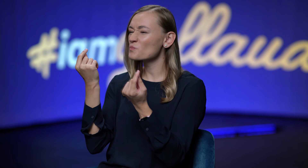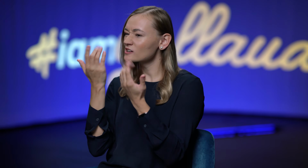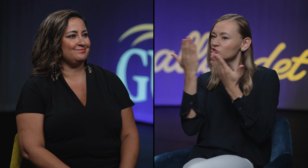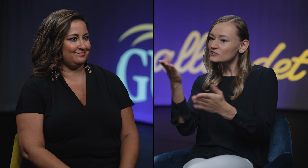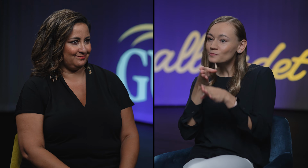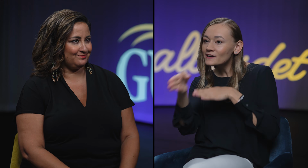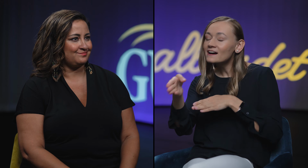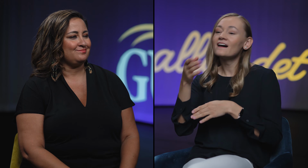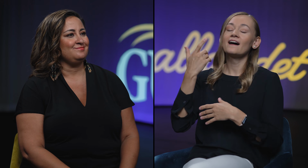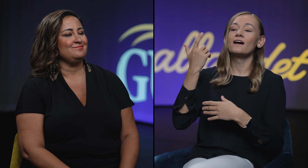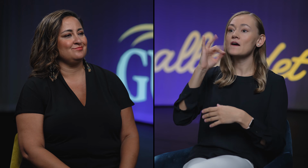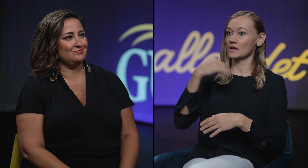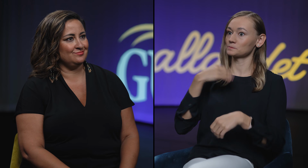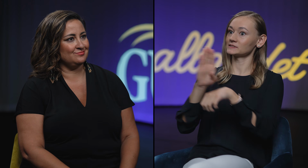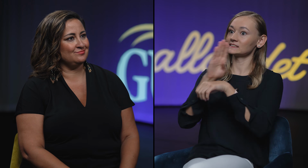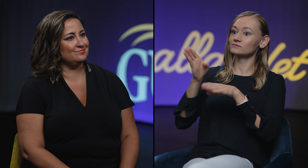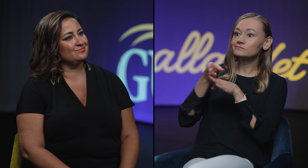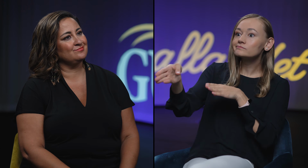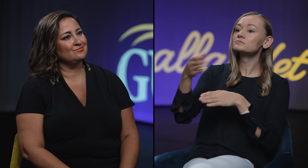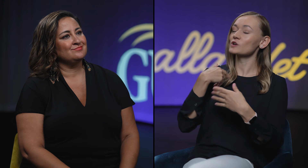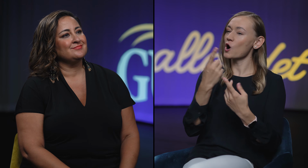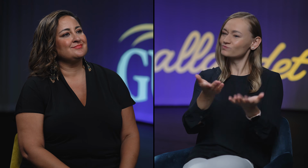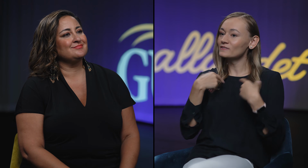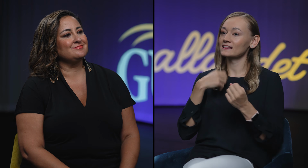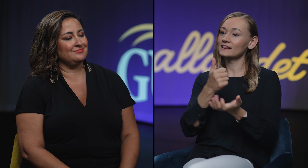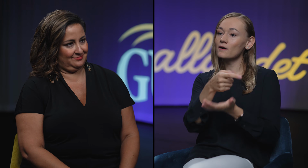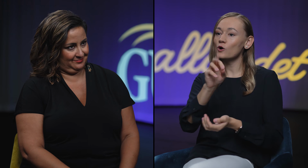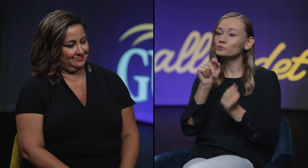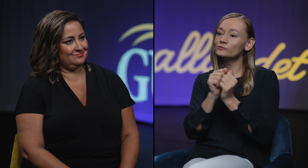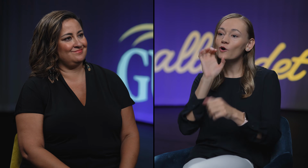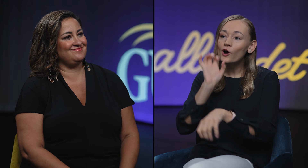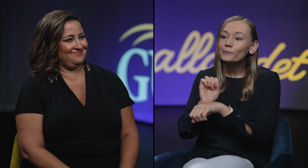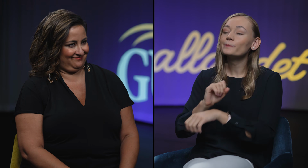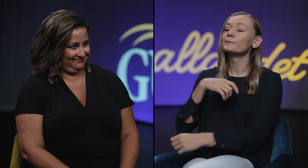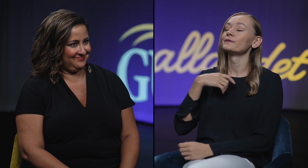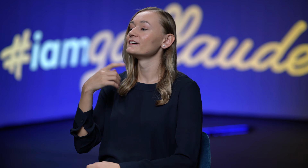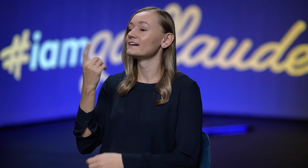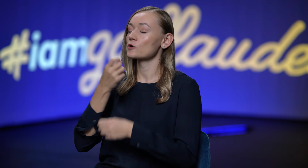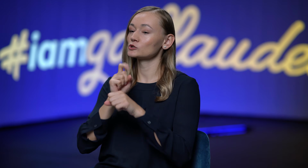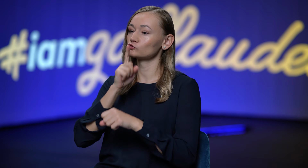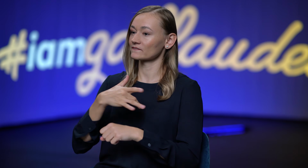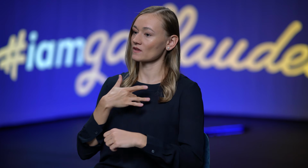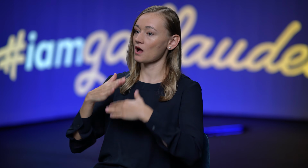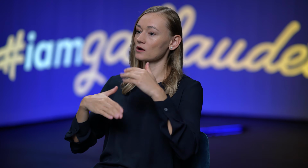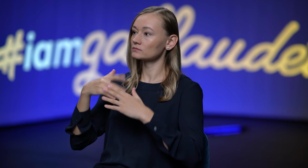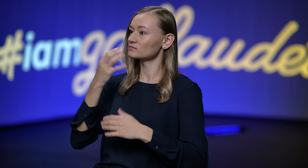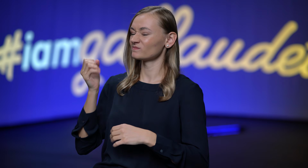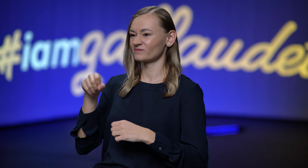about their majors. If an athlete is a business major, I always offer to help them with homework. I want to make sure they feel comfortable and that they are